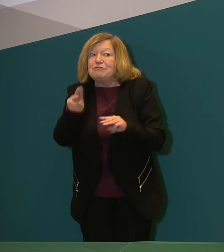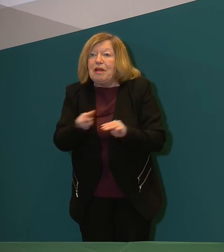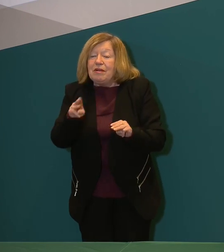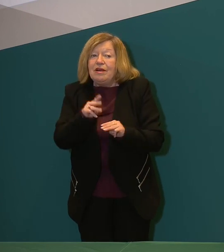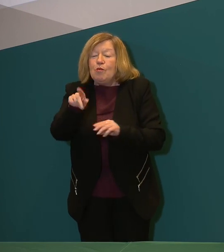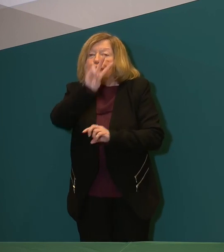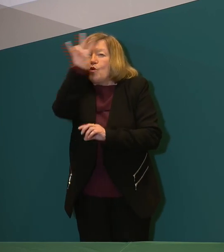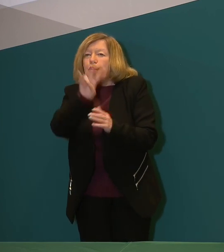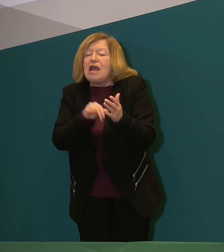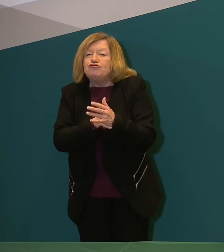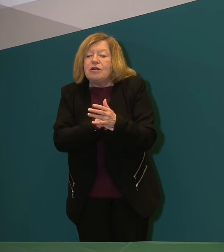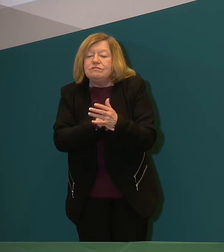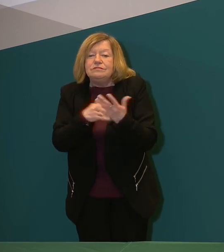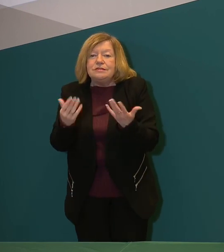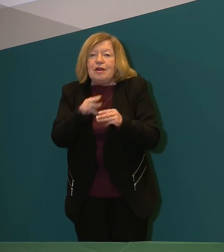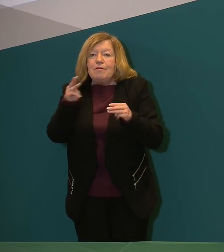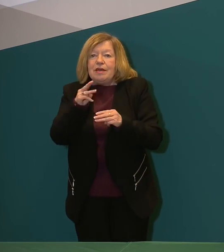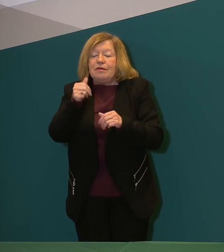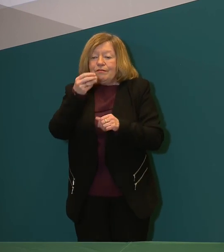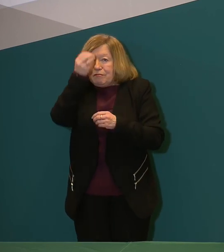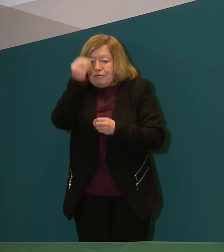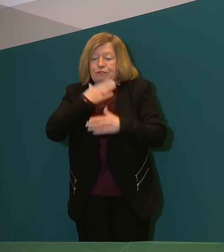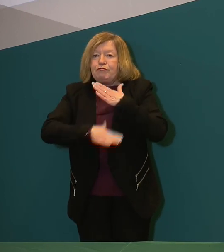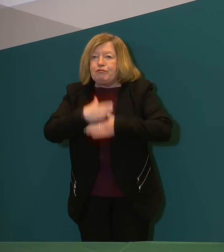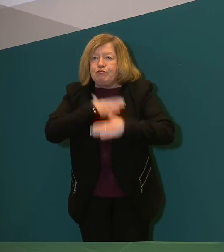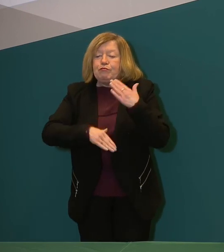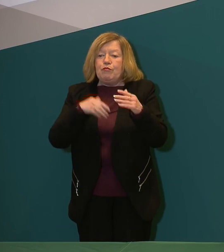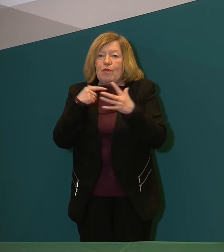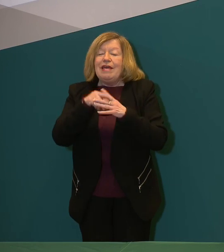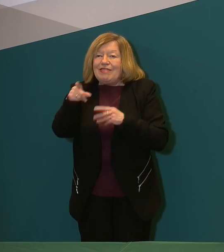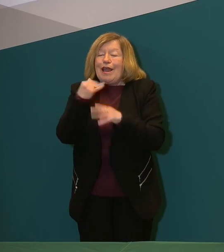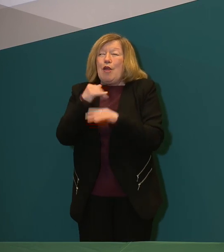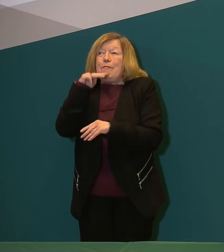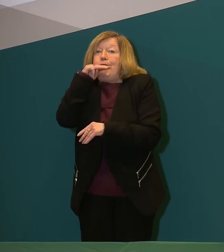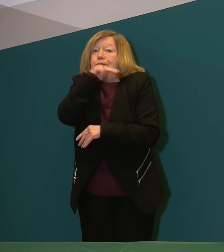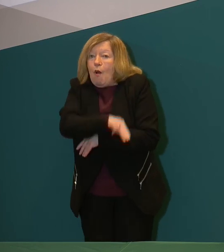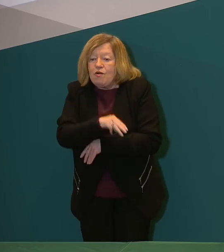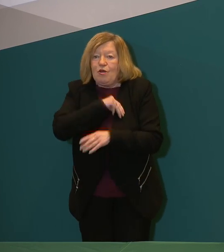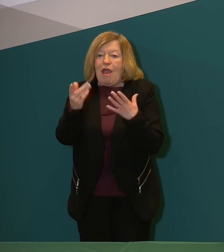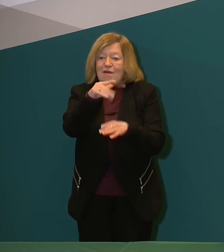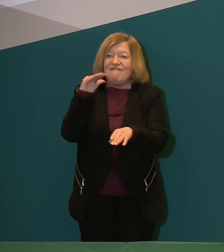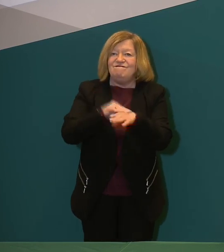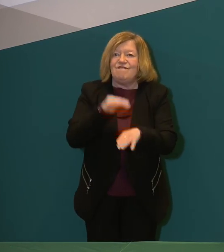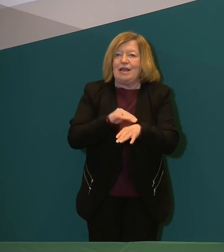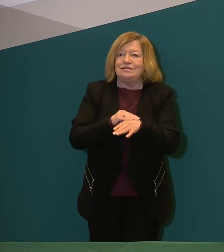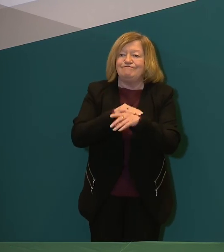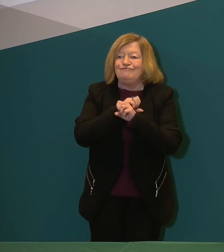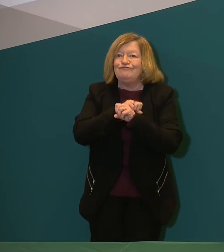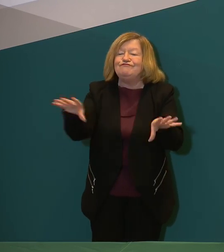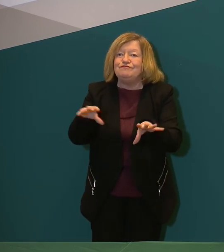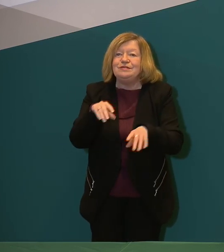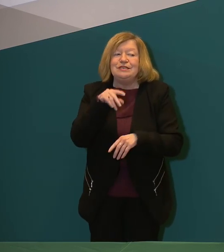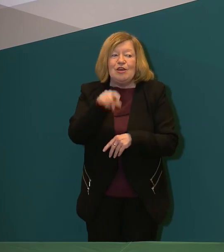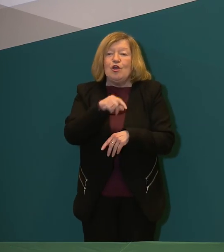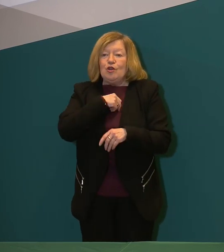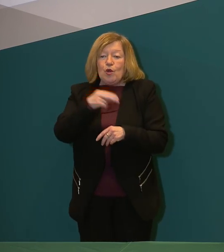the question of people's compliance with that would be critical to the effectiveness of that. We would need people to understand and to buy in